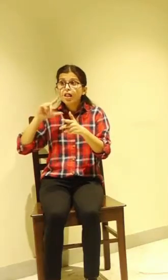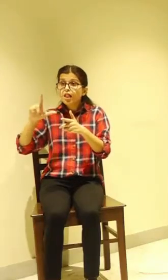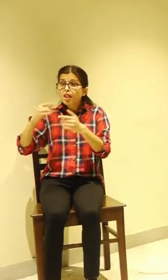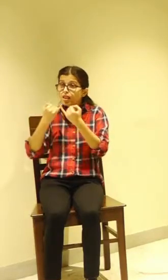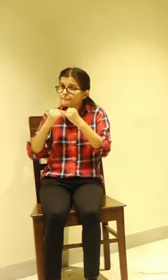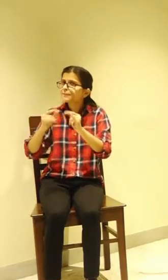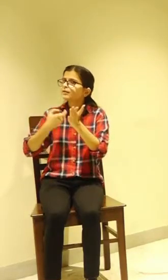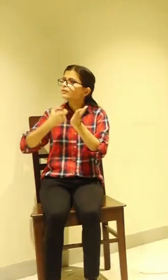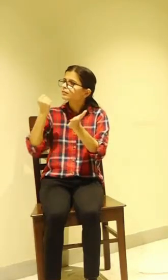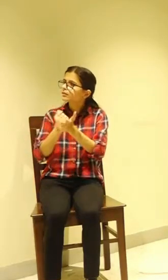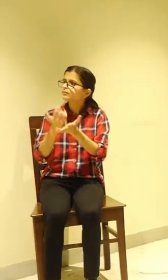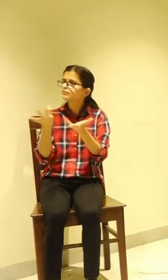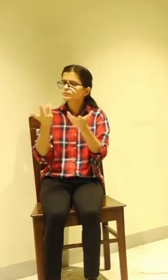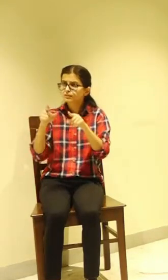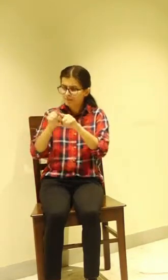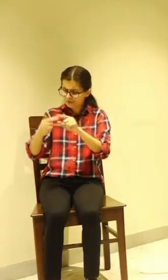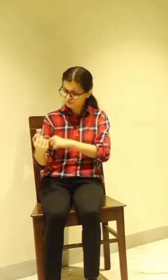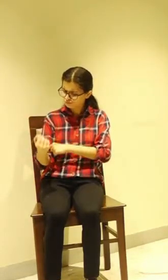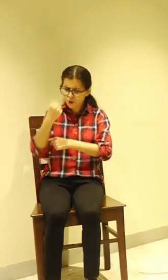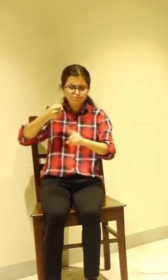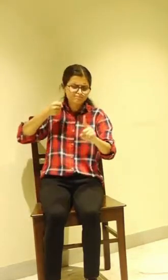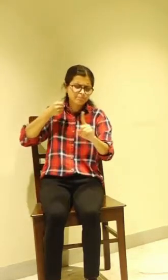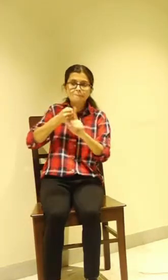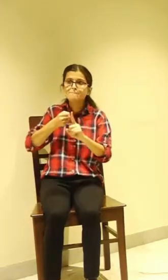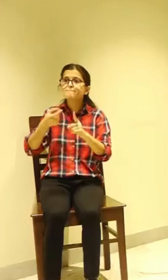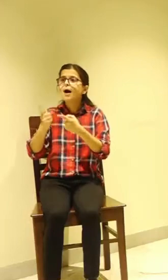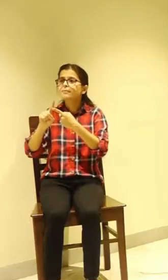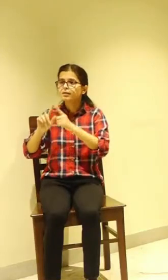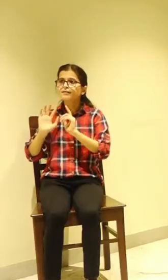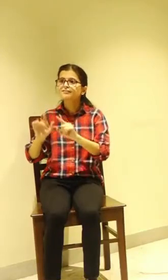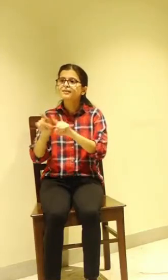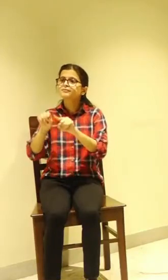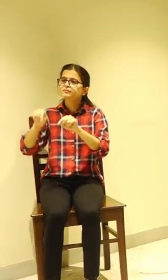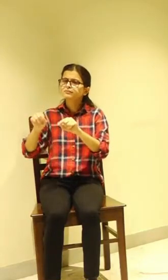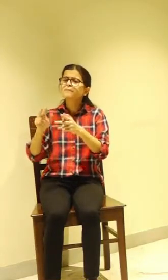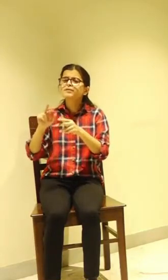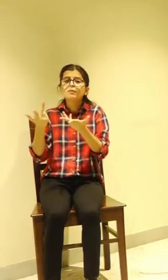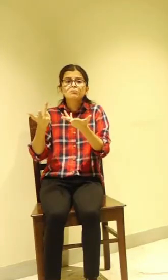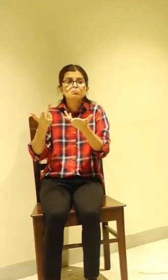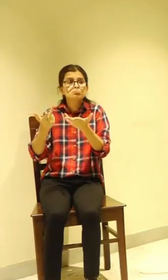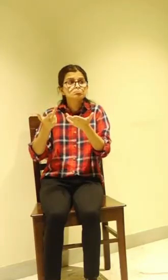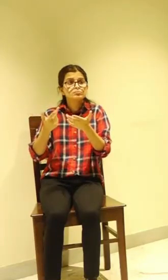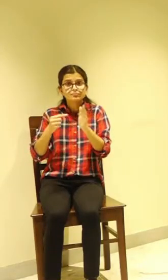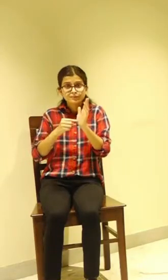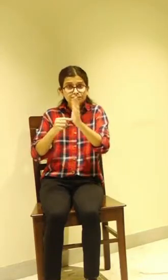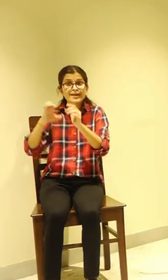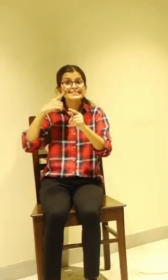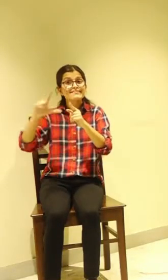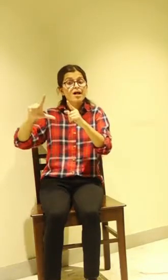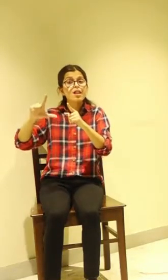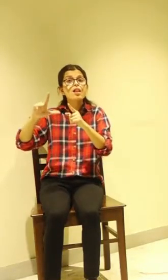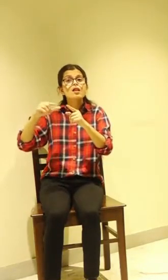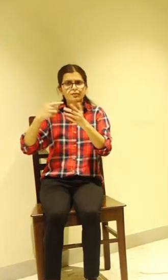to be protected in a very strong manner. So therefore rigorous review of state action that affects civil liberty rights.